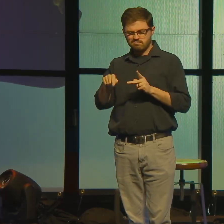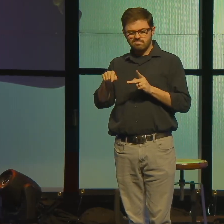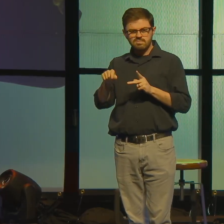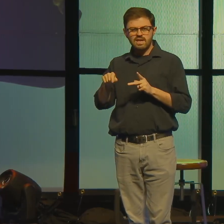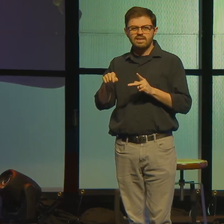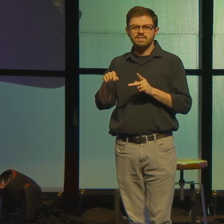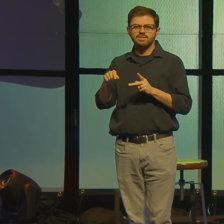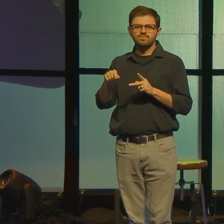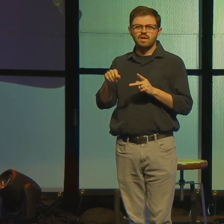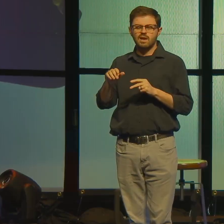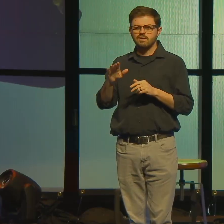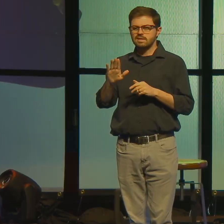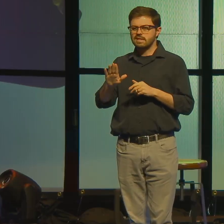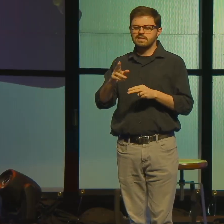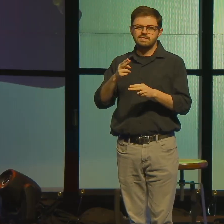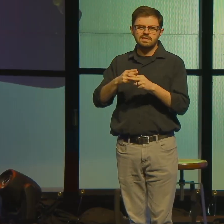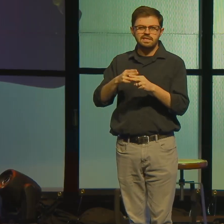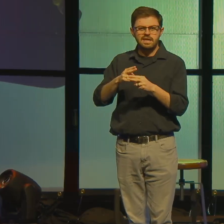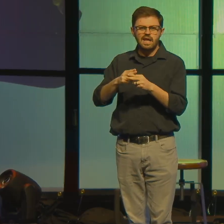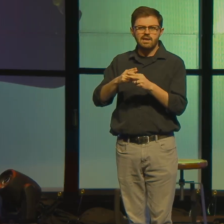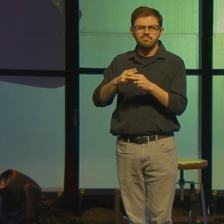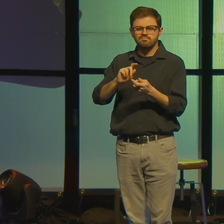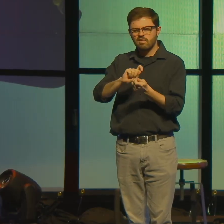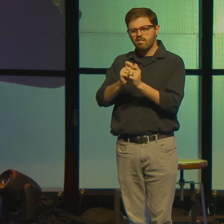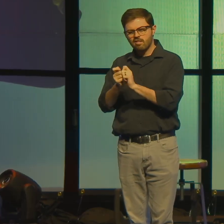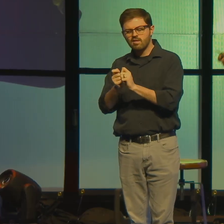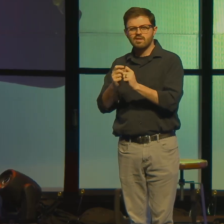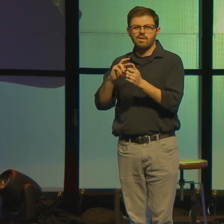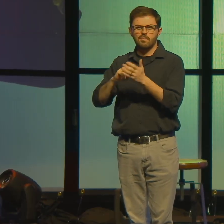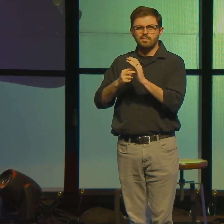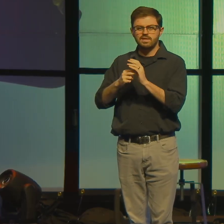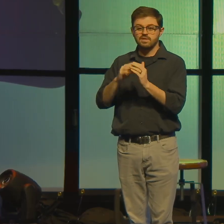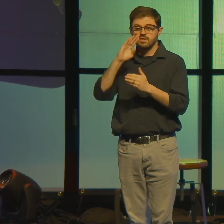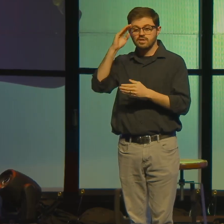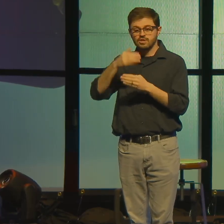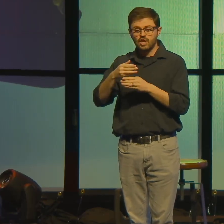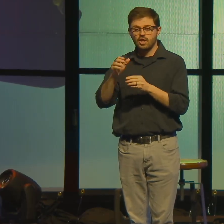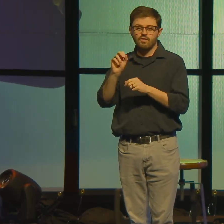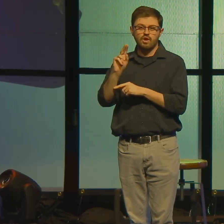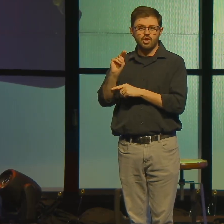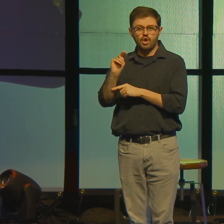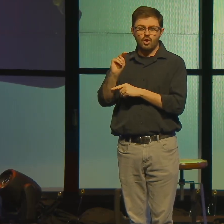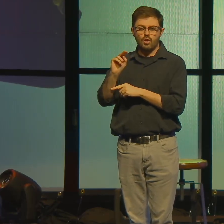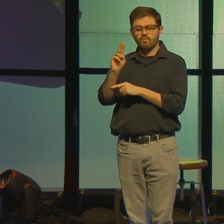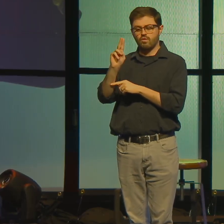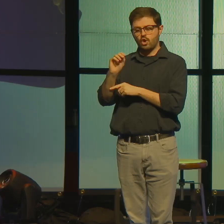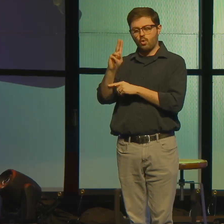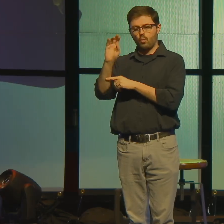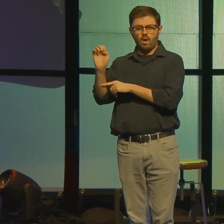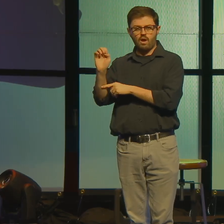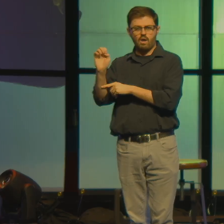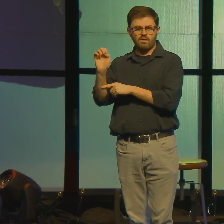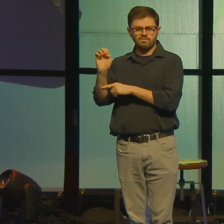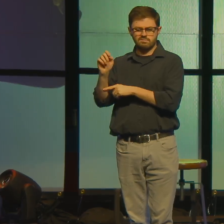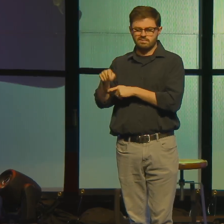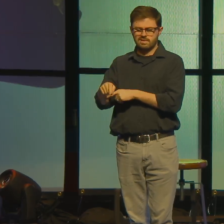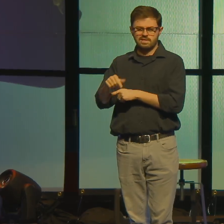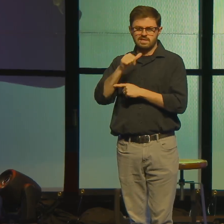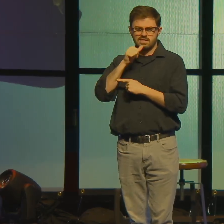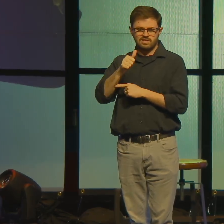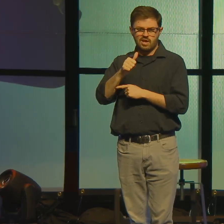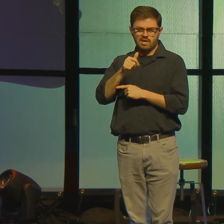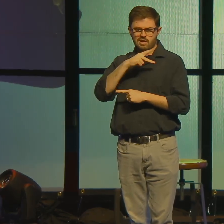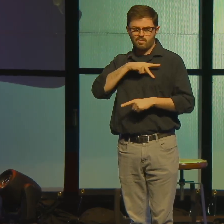like son of no one. Son of no one. He's not royalty. He's a